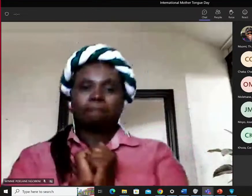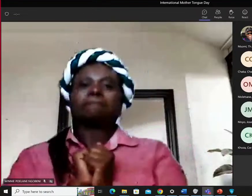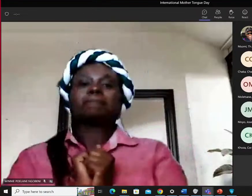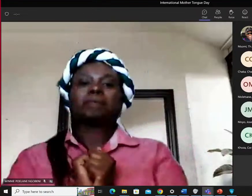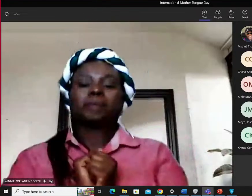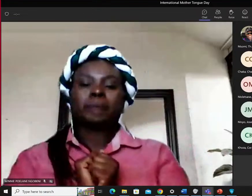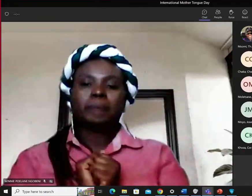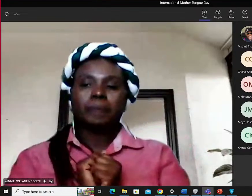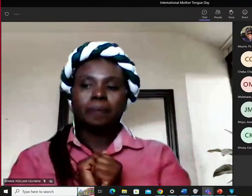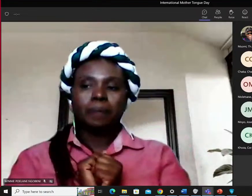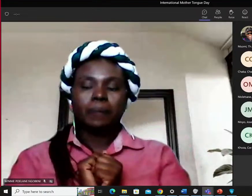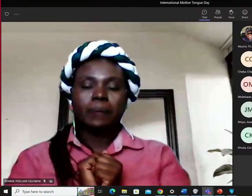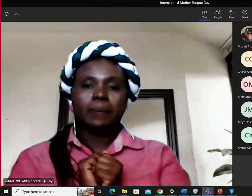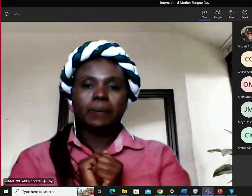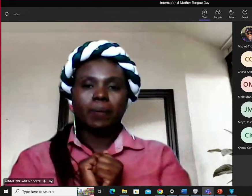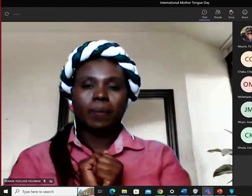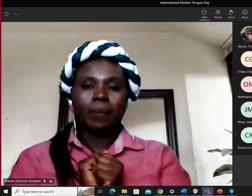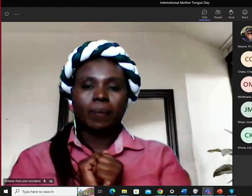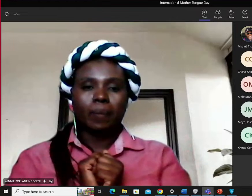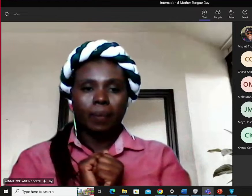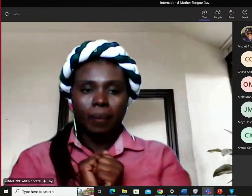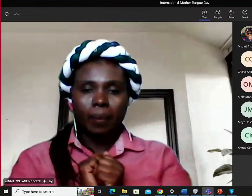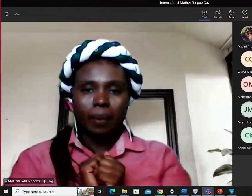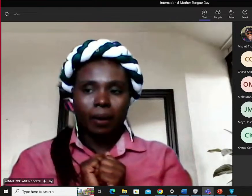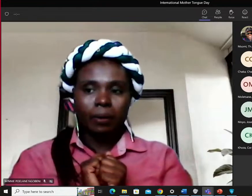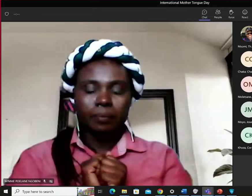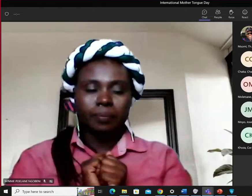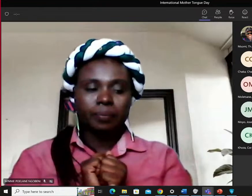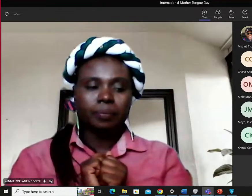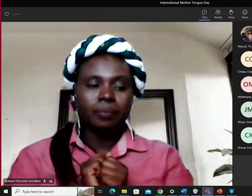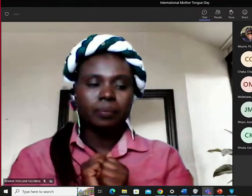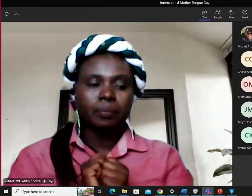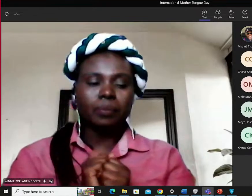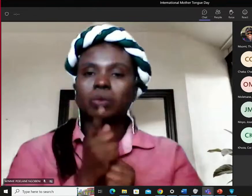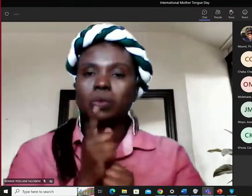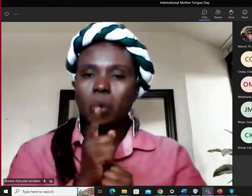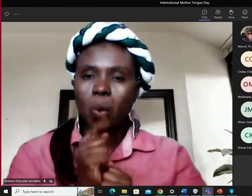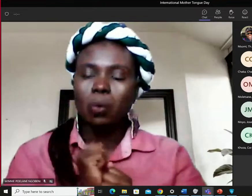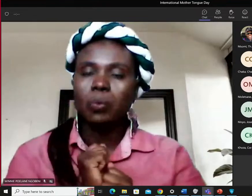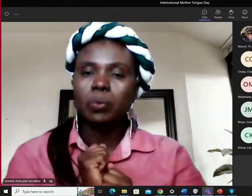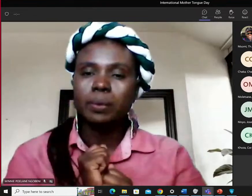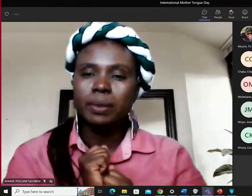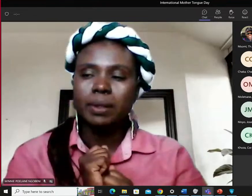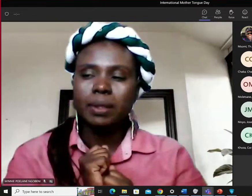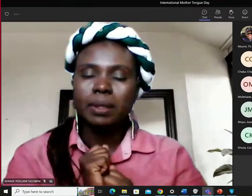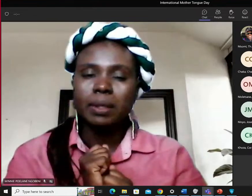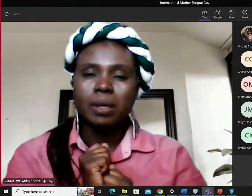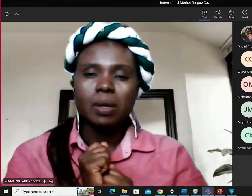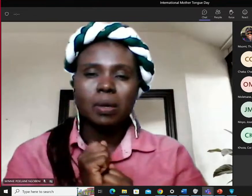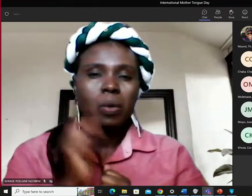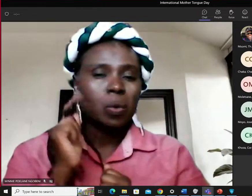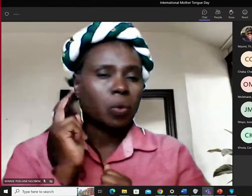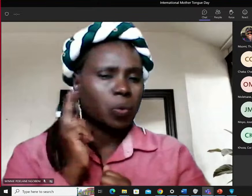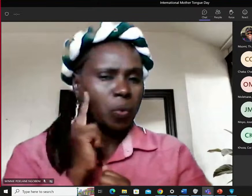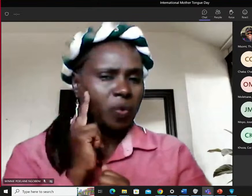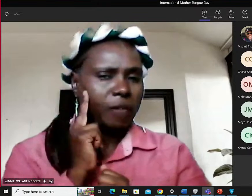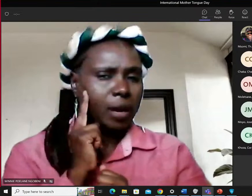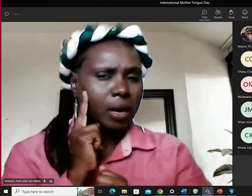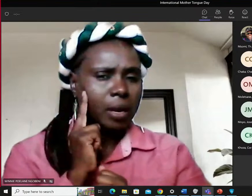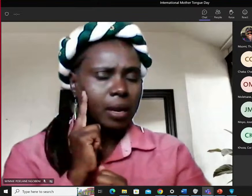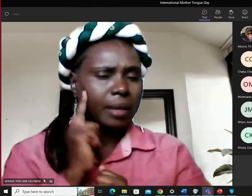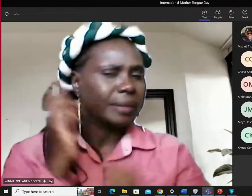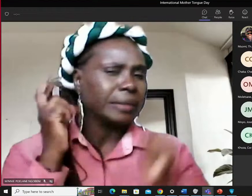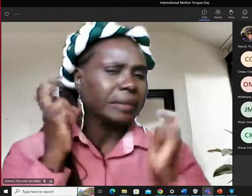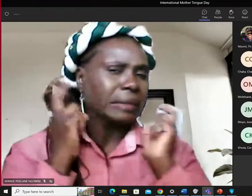Can talk across a room without shouting. It will reduce feeling of stress,